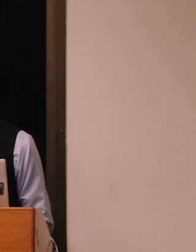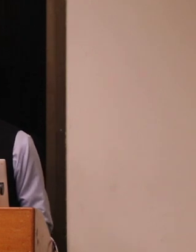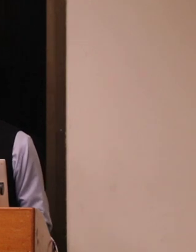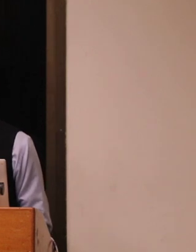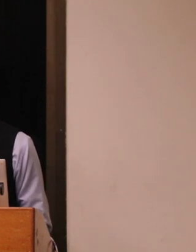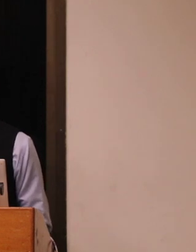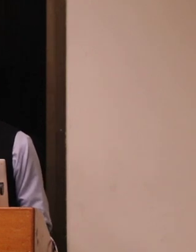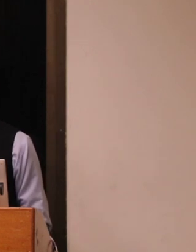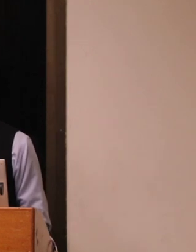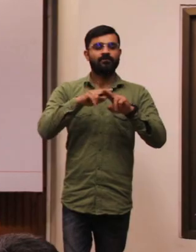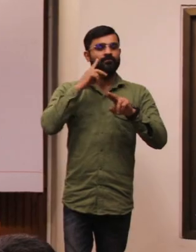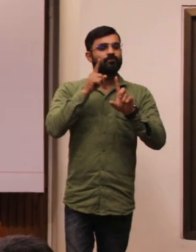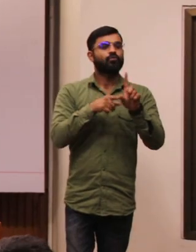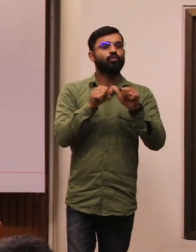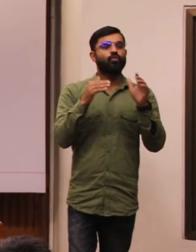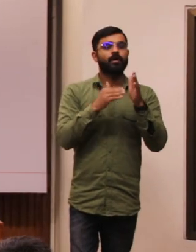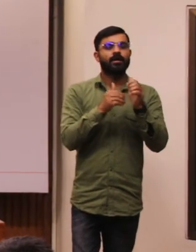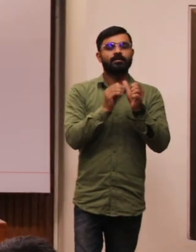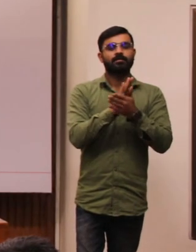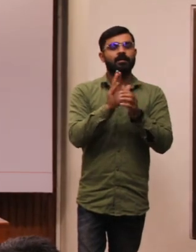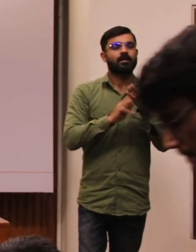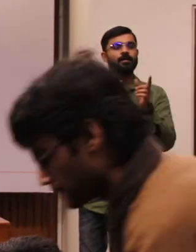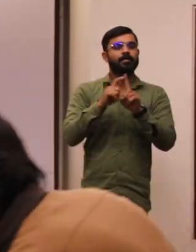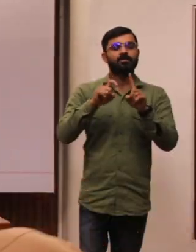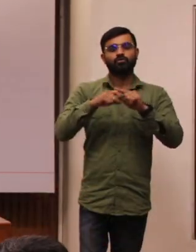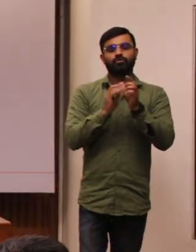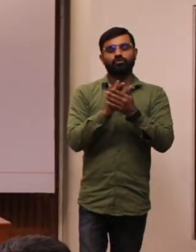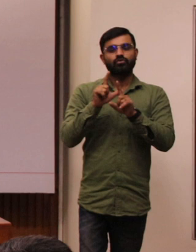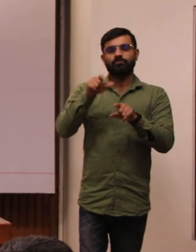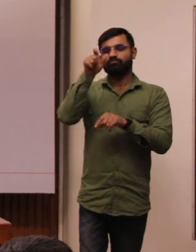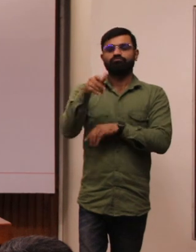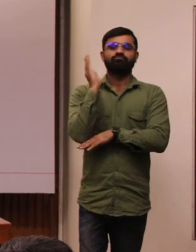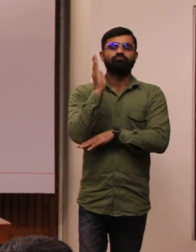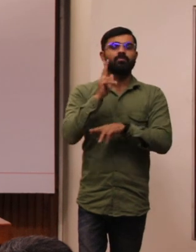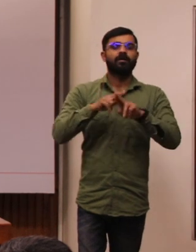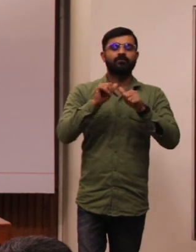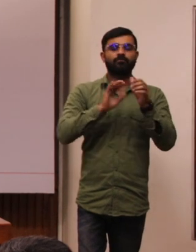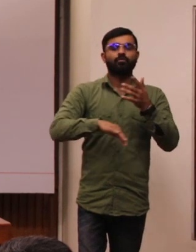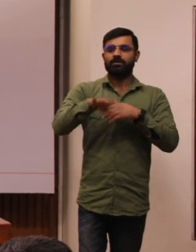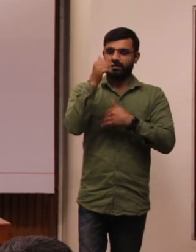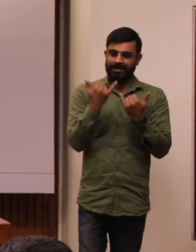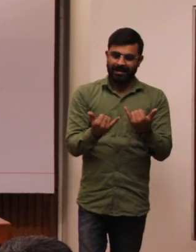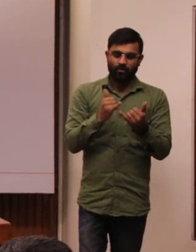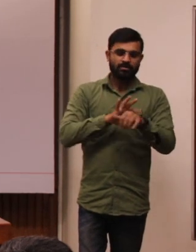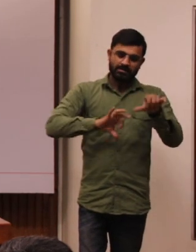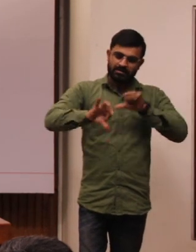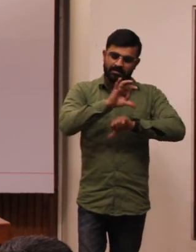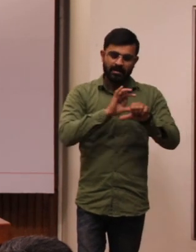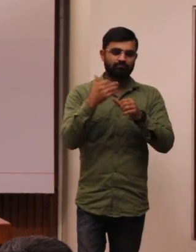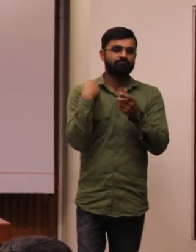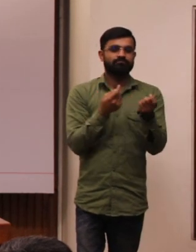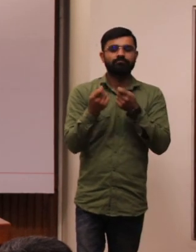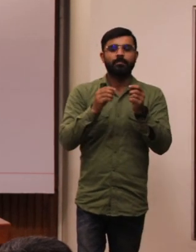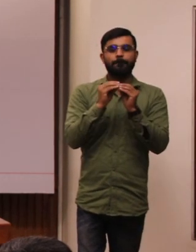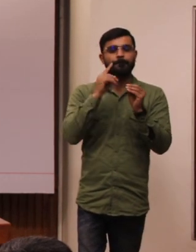stage. Dr. Faiyaz Ahmed Khudsar is a professor level faculty and at present scientist in charge of